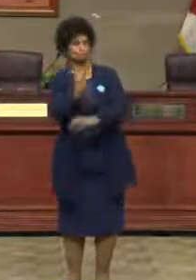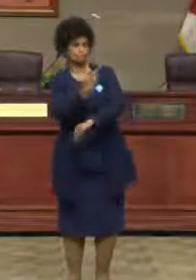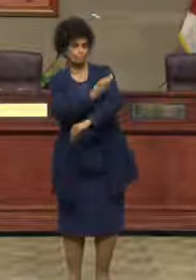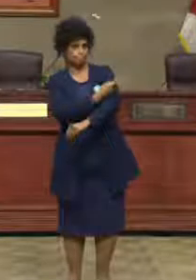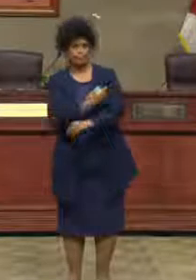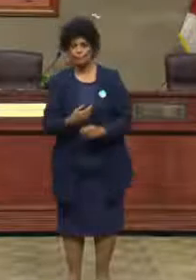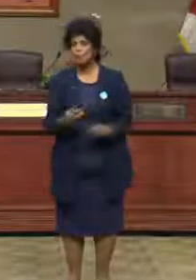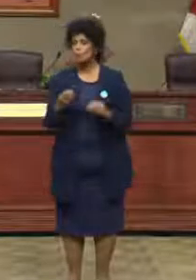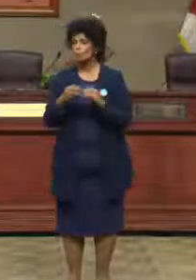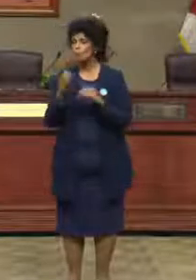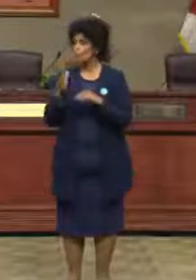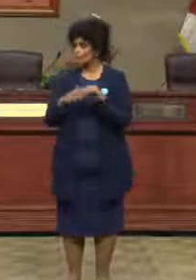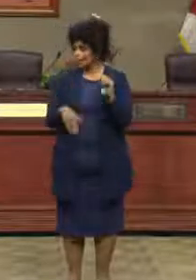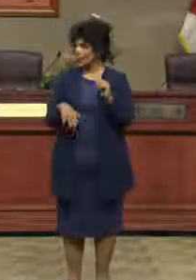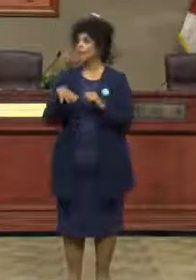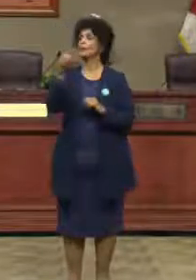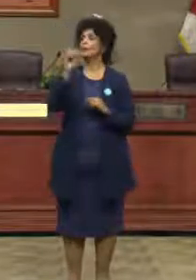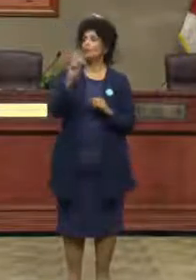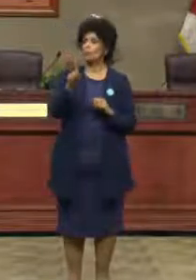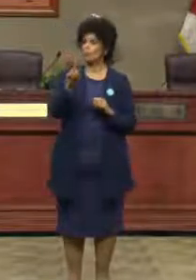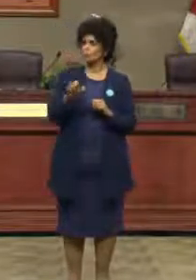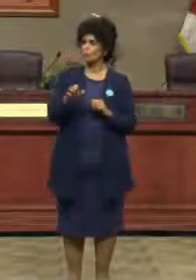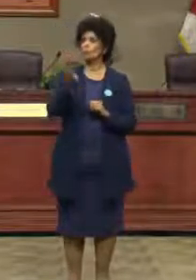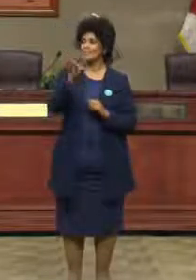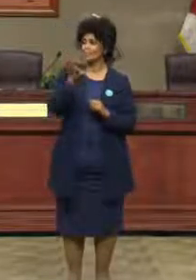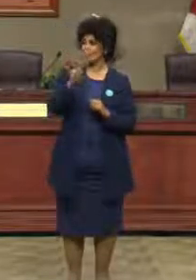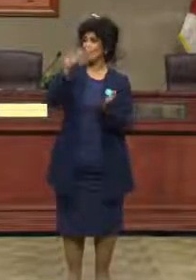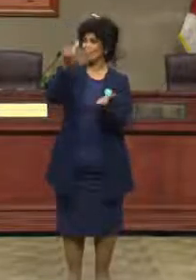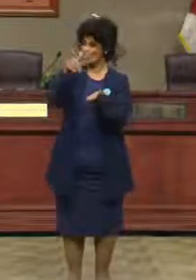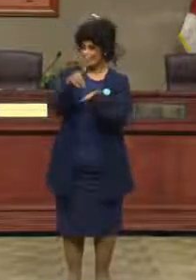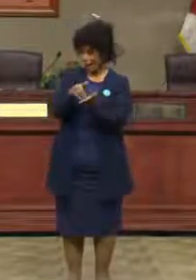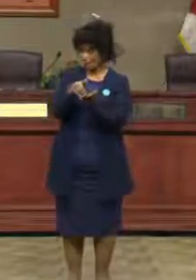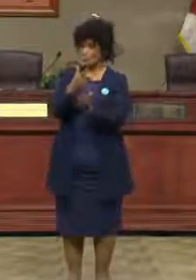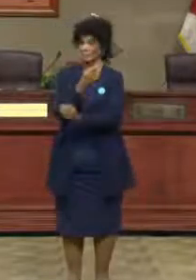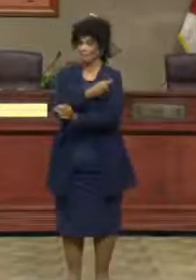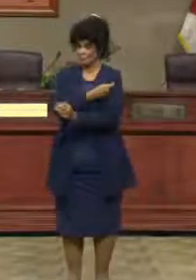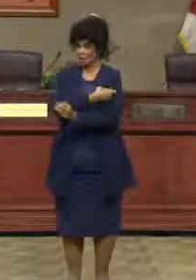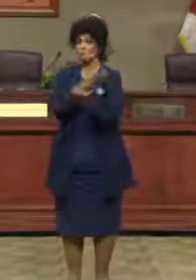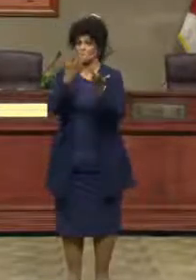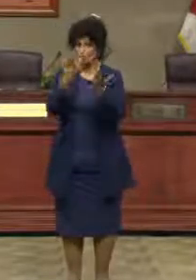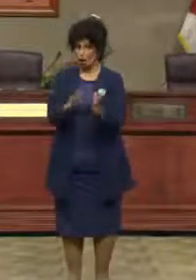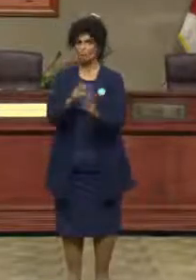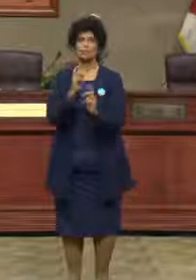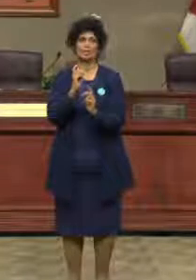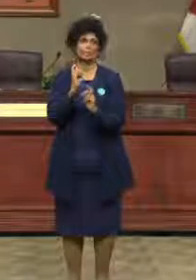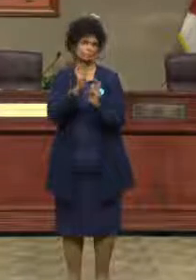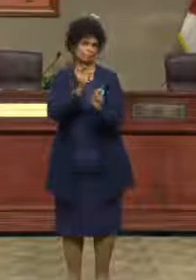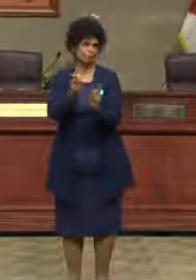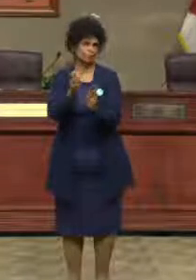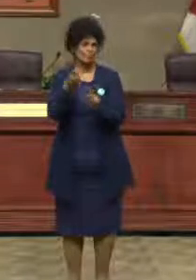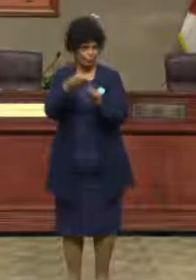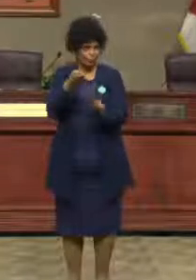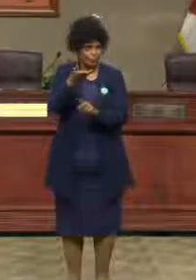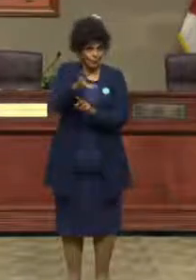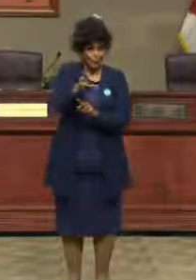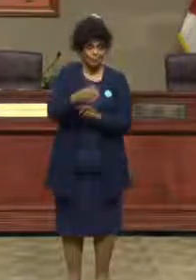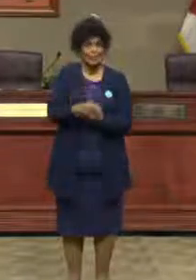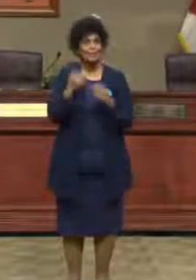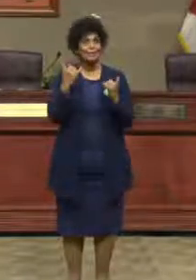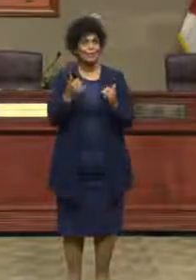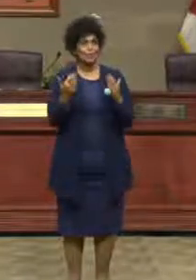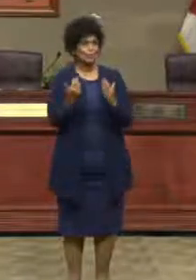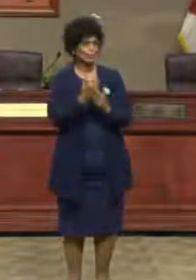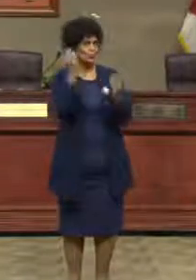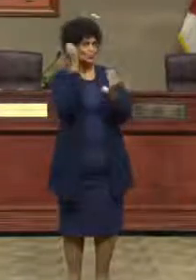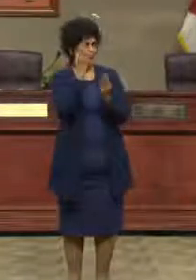1,475 shots have been administered at the Silver Star location. And now, the news flash for next week. Where will we be next